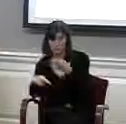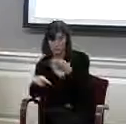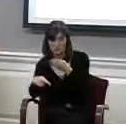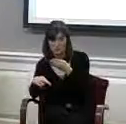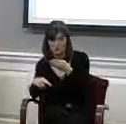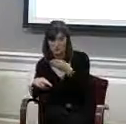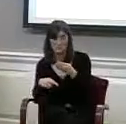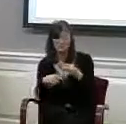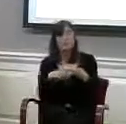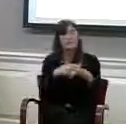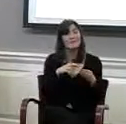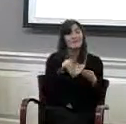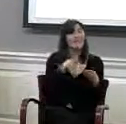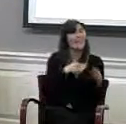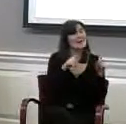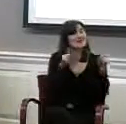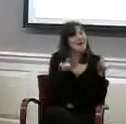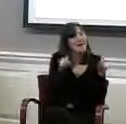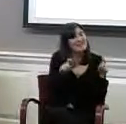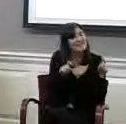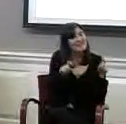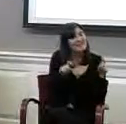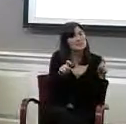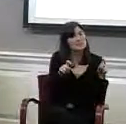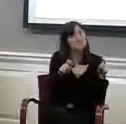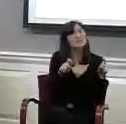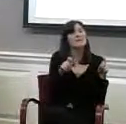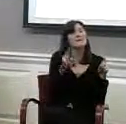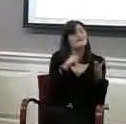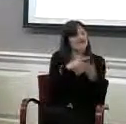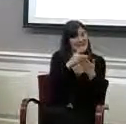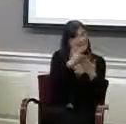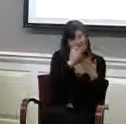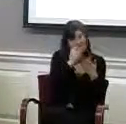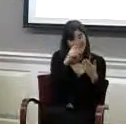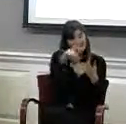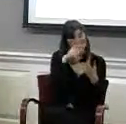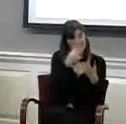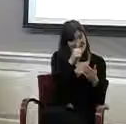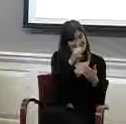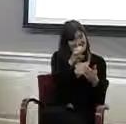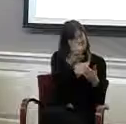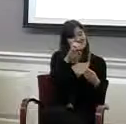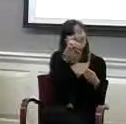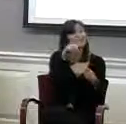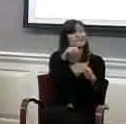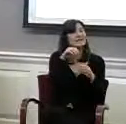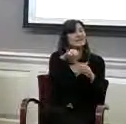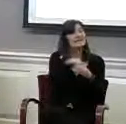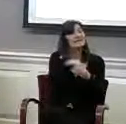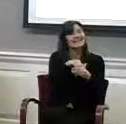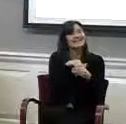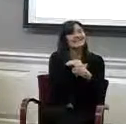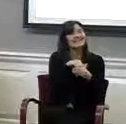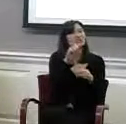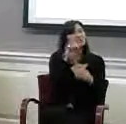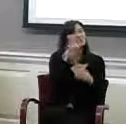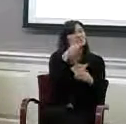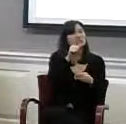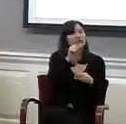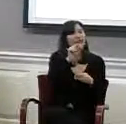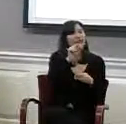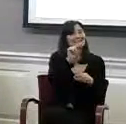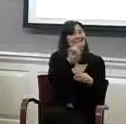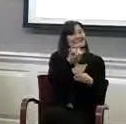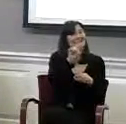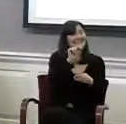Since its pilot application phase in the shanty towns of Istanbul in 1995-1996, The human rights education program